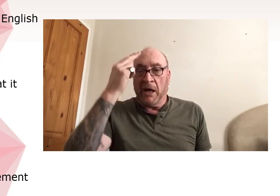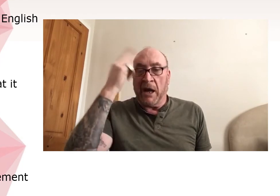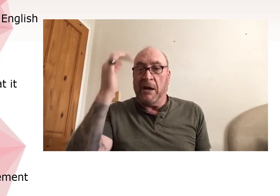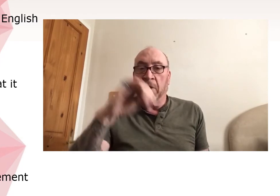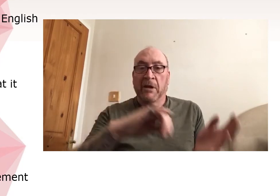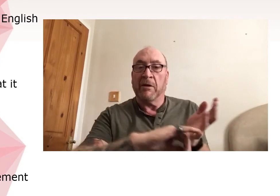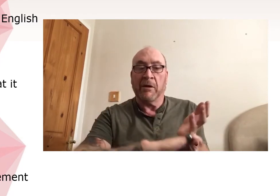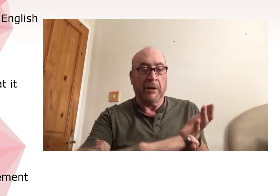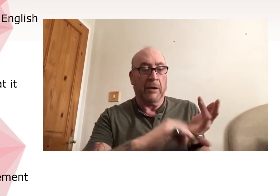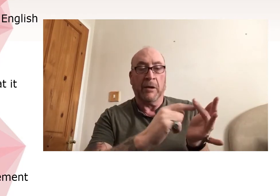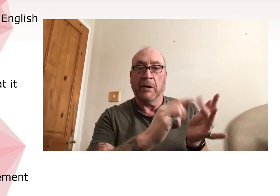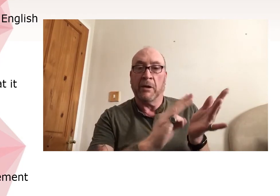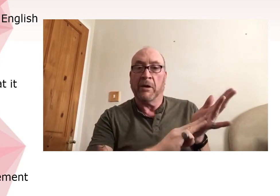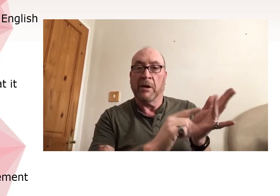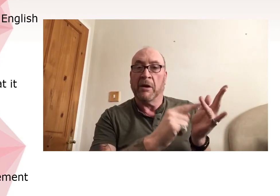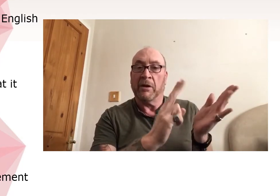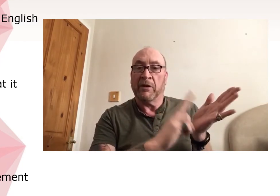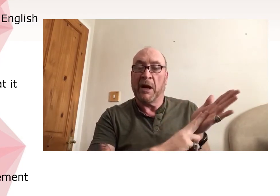"my name